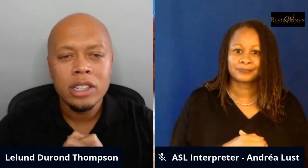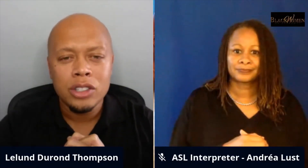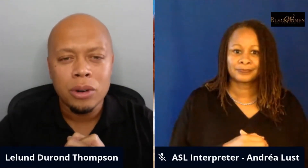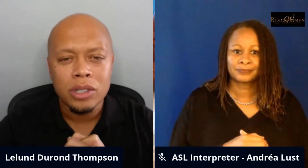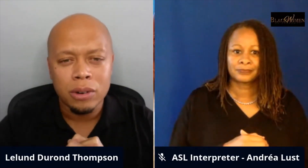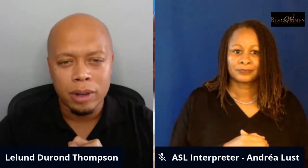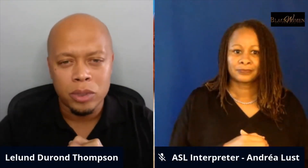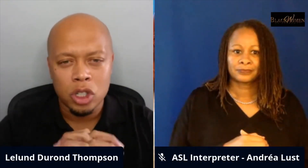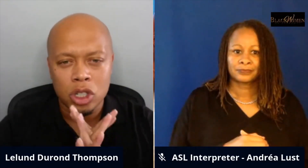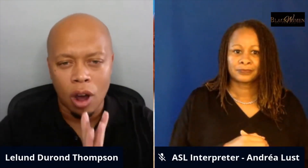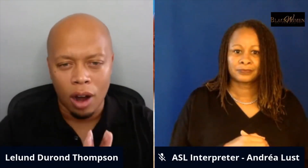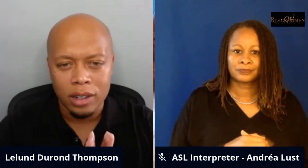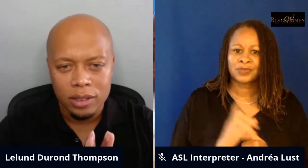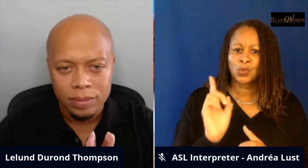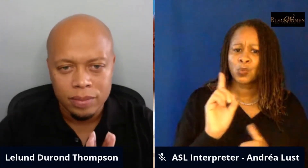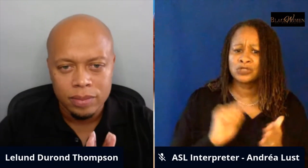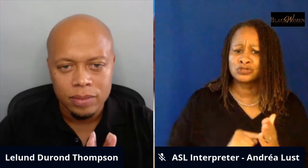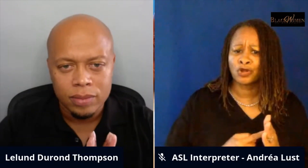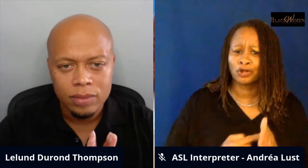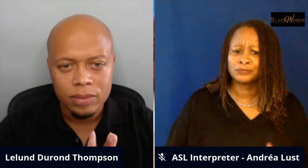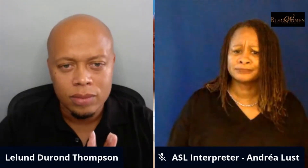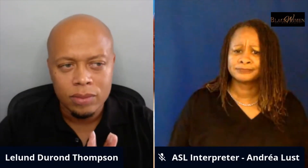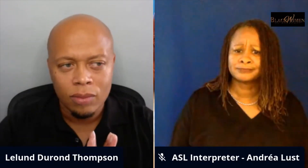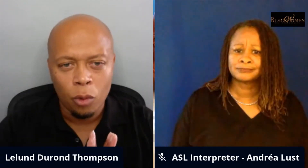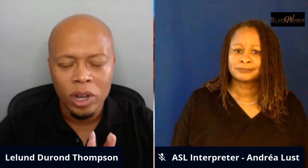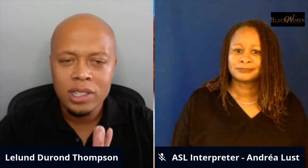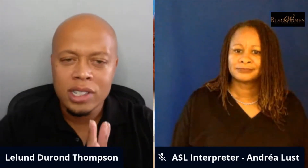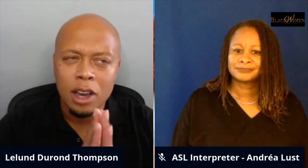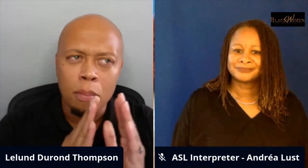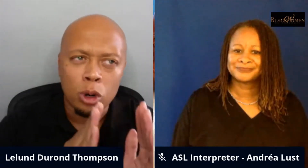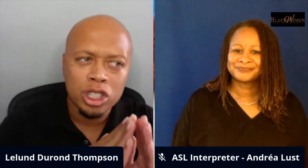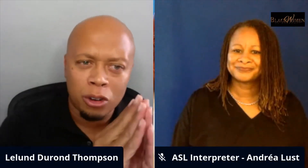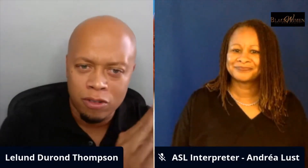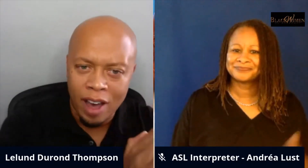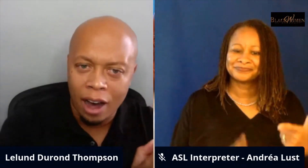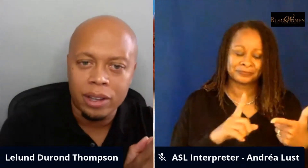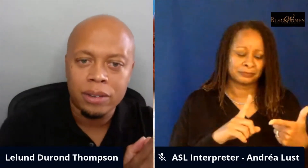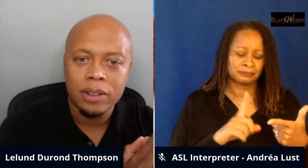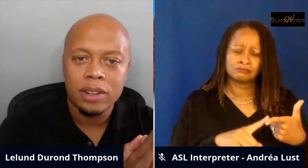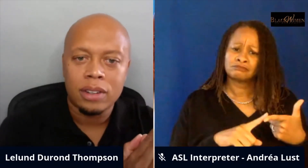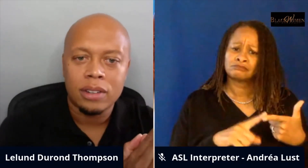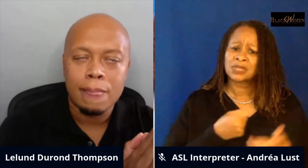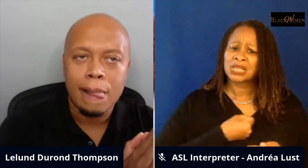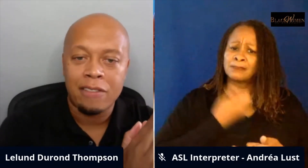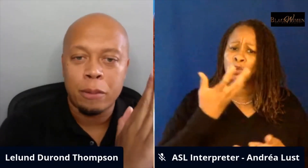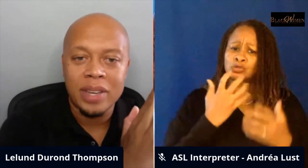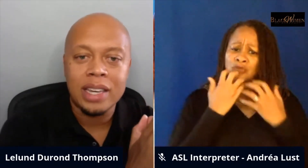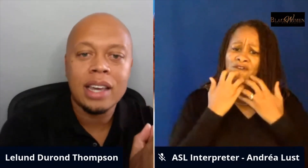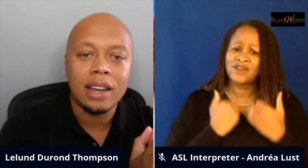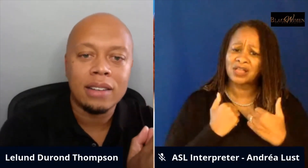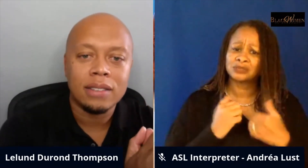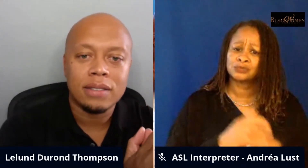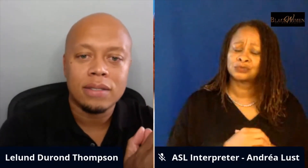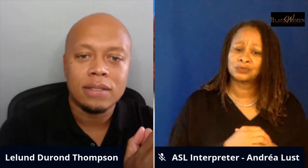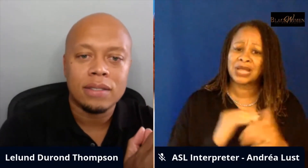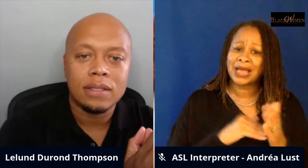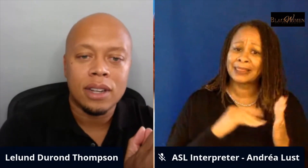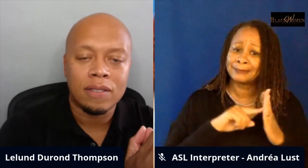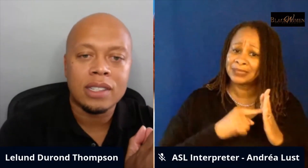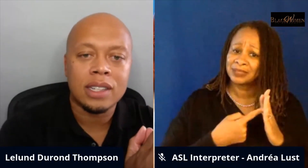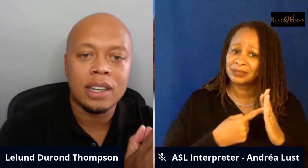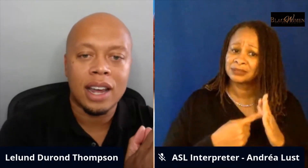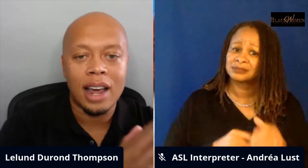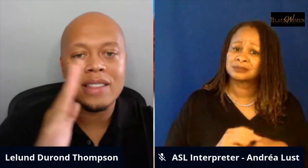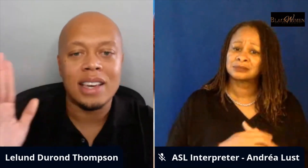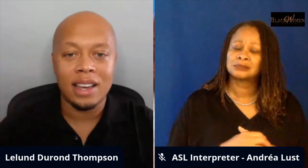where does your script start? What is the emotional value at the beginning of